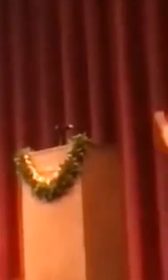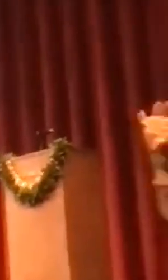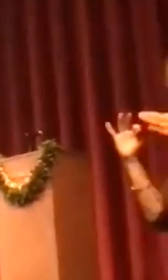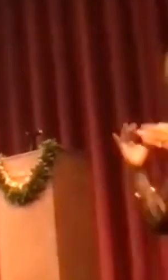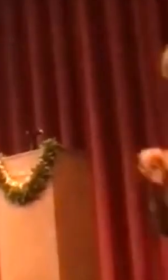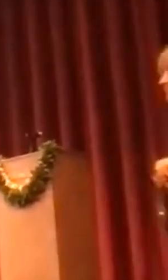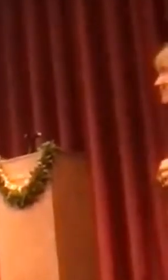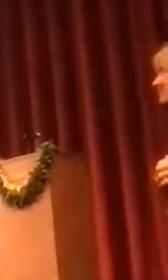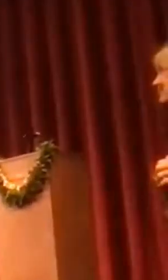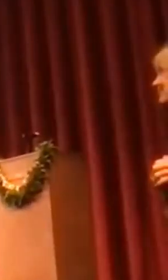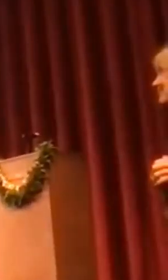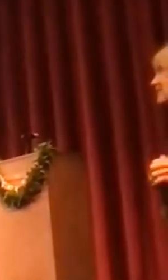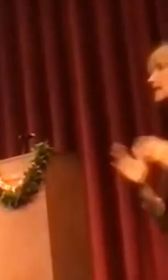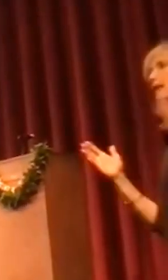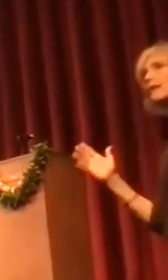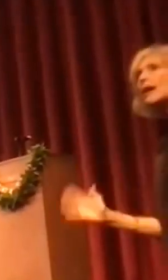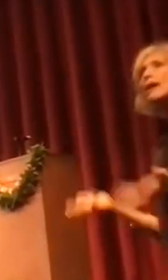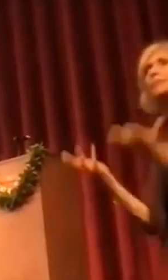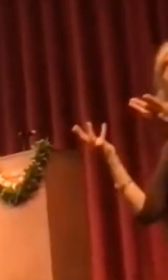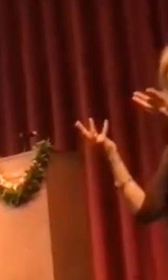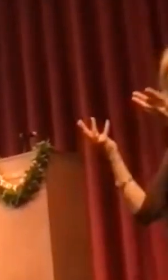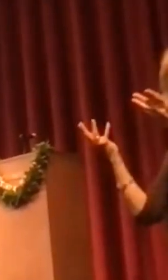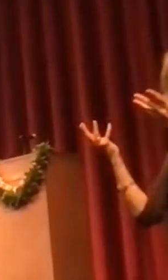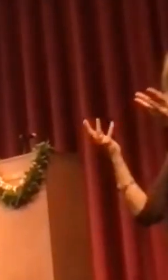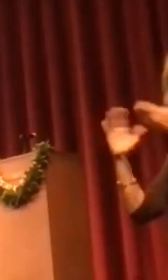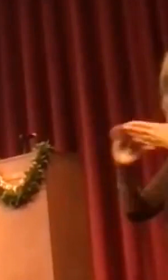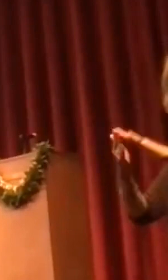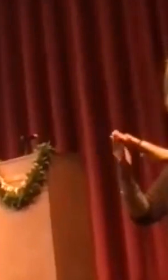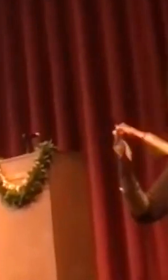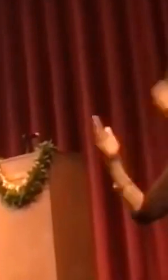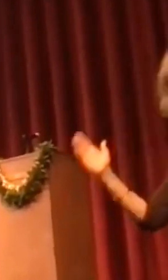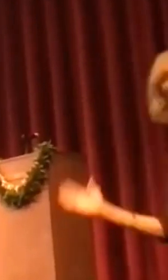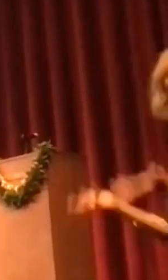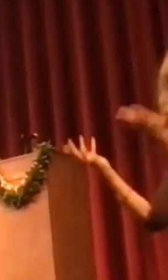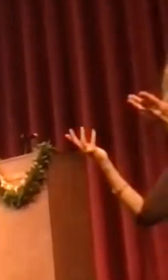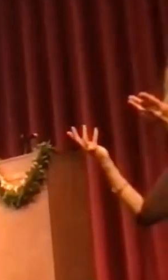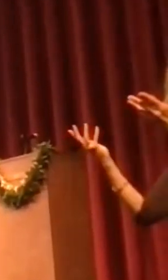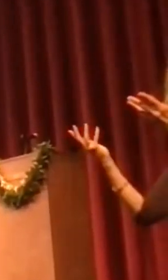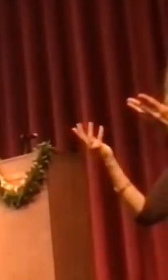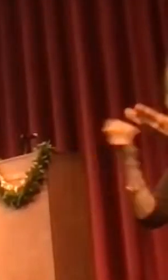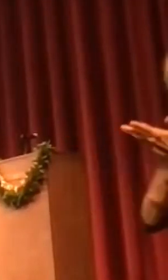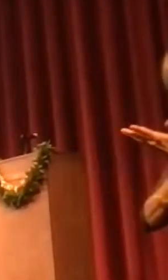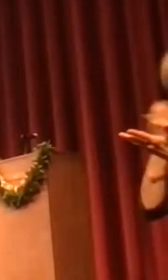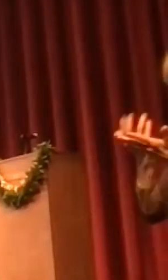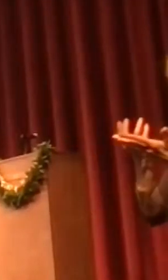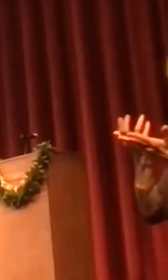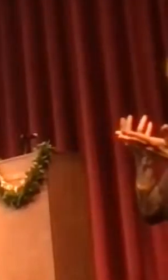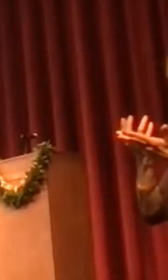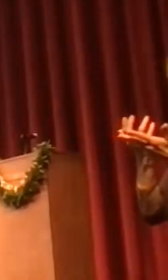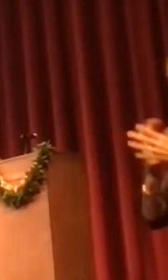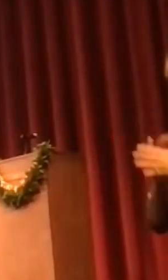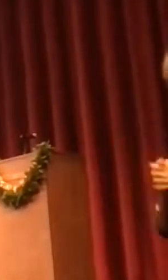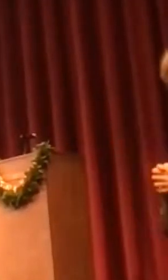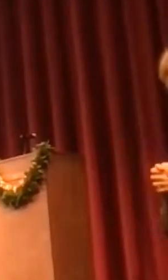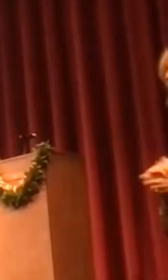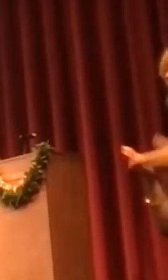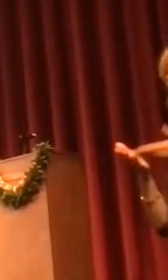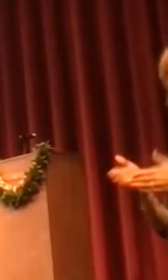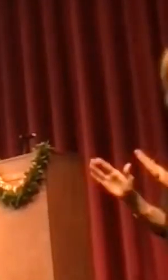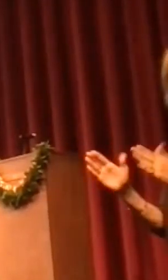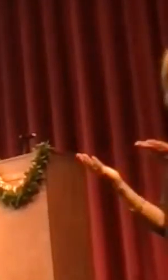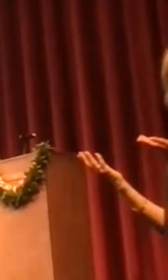right? About uplifting our community and uplifting voices in a manner